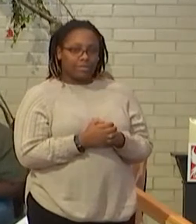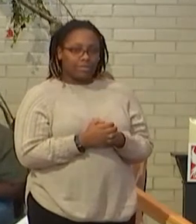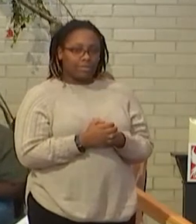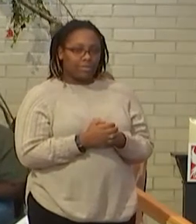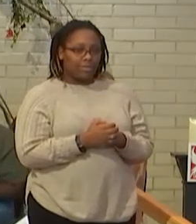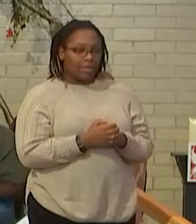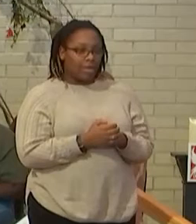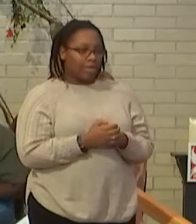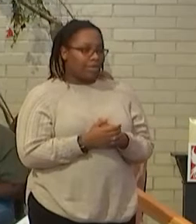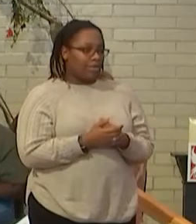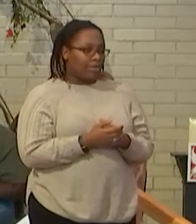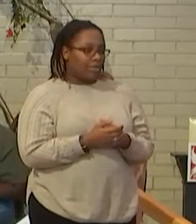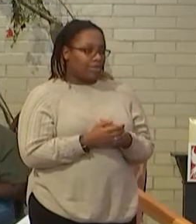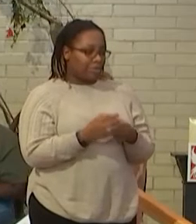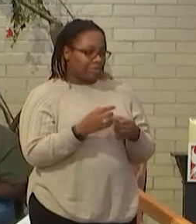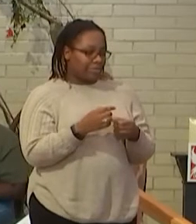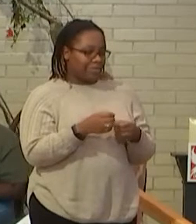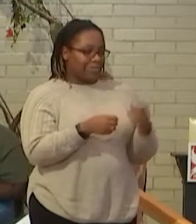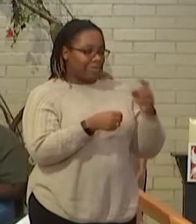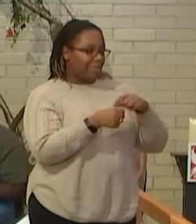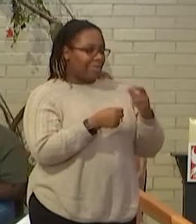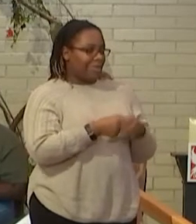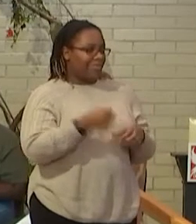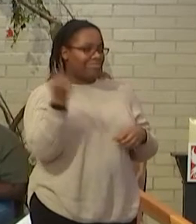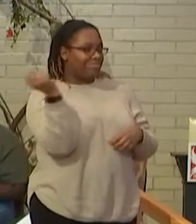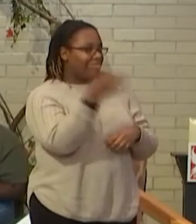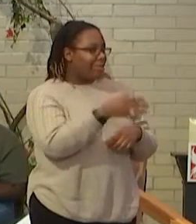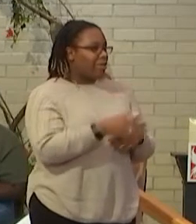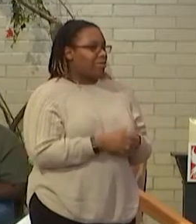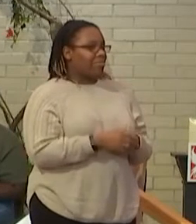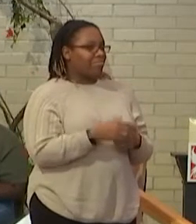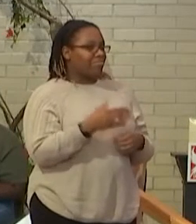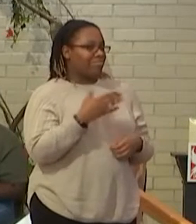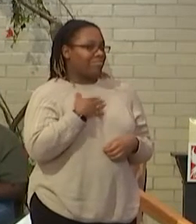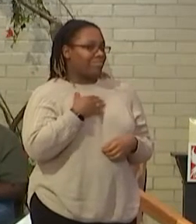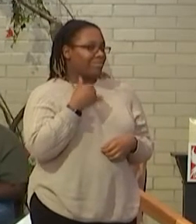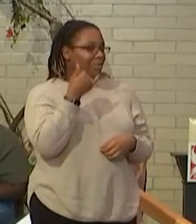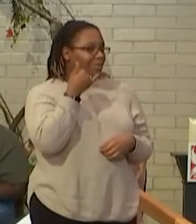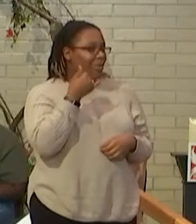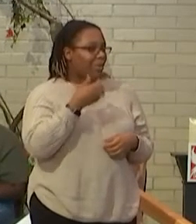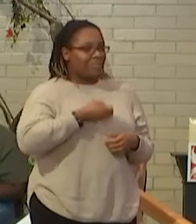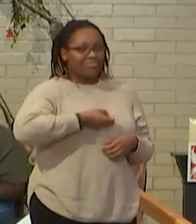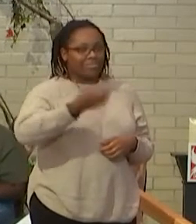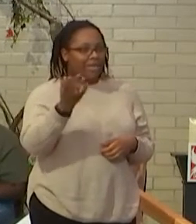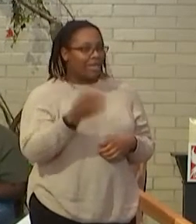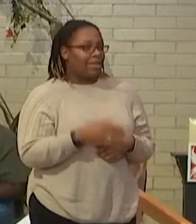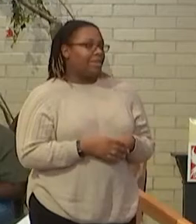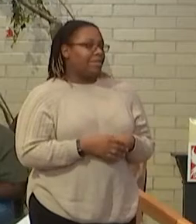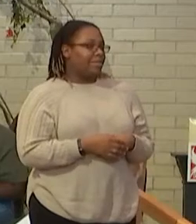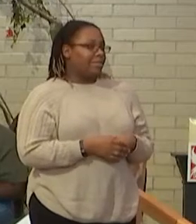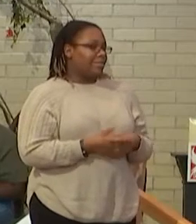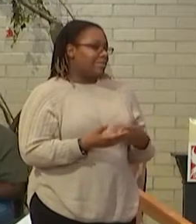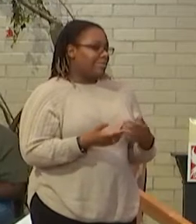the stage, where I have thrown and broken my phone before. It's a little bit more